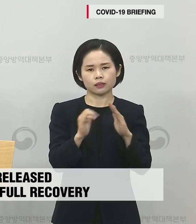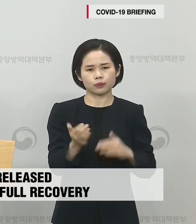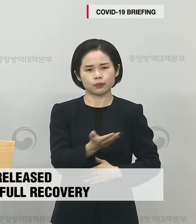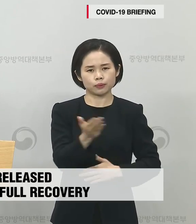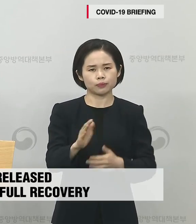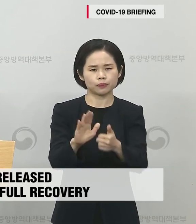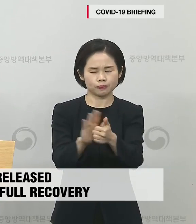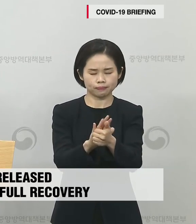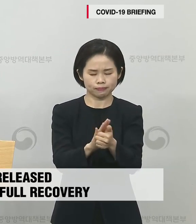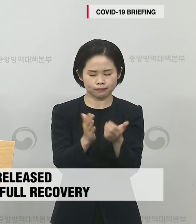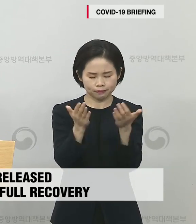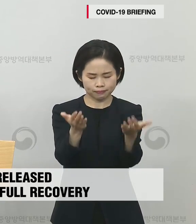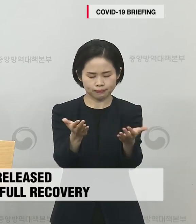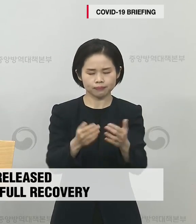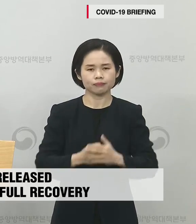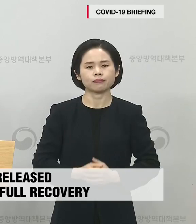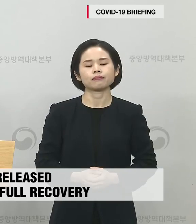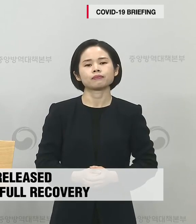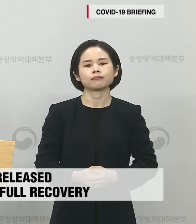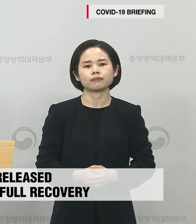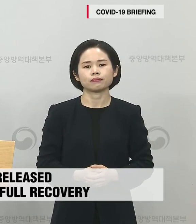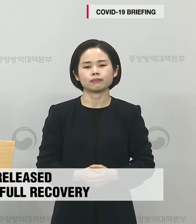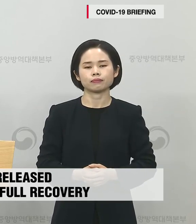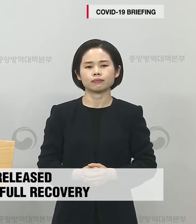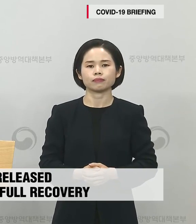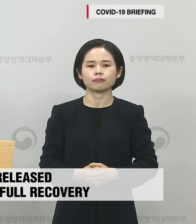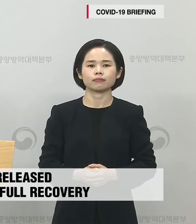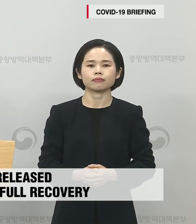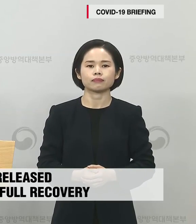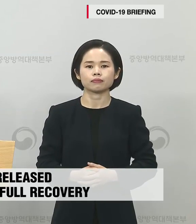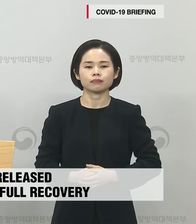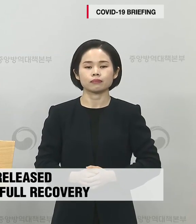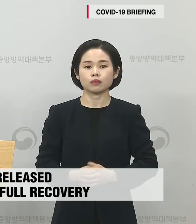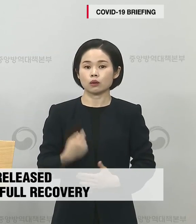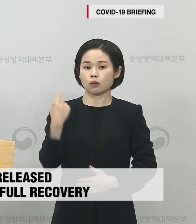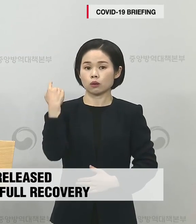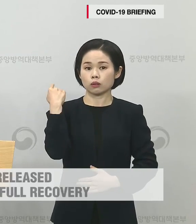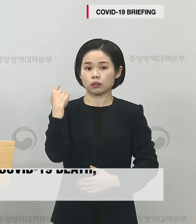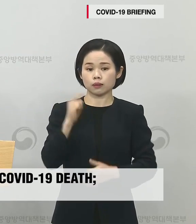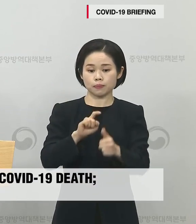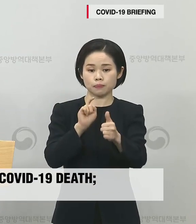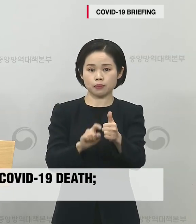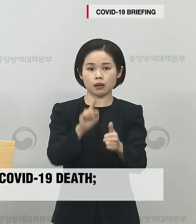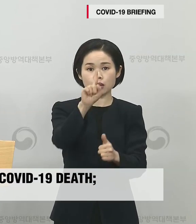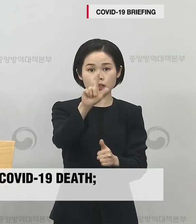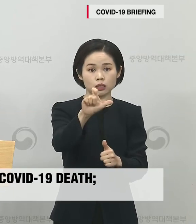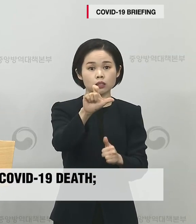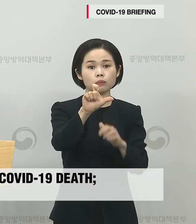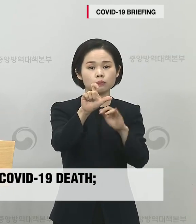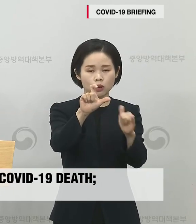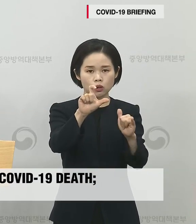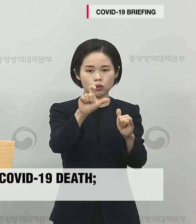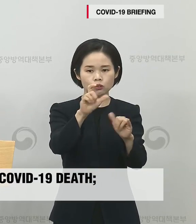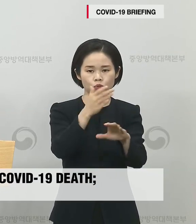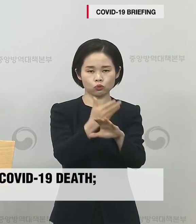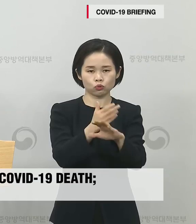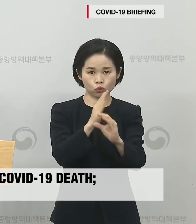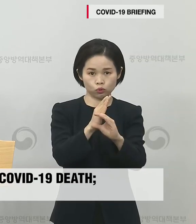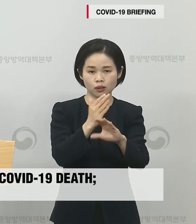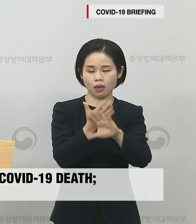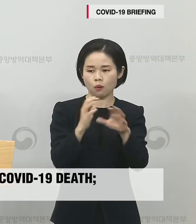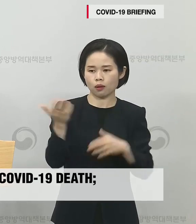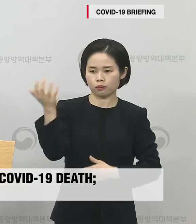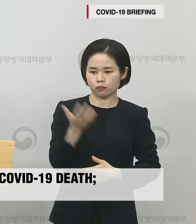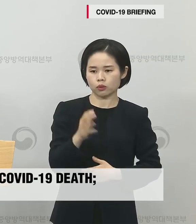additional mortality, and we have the death toll standing at 263. And out of the